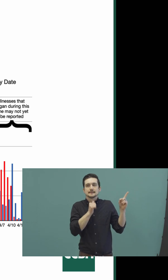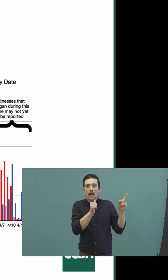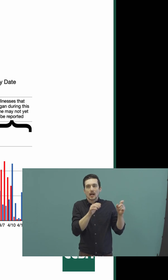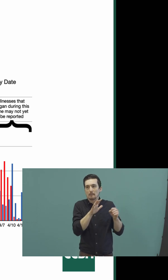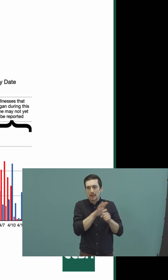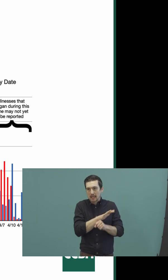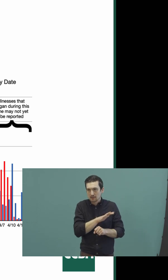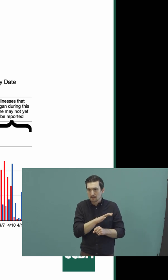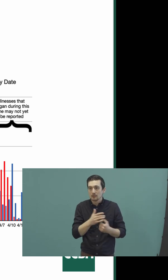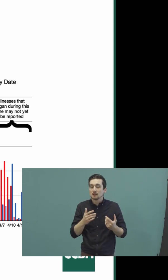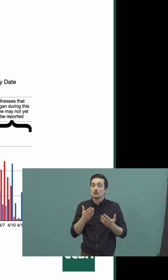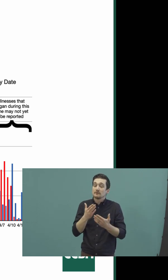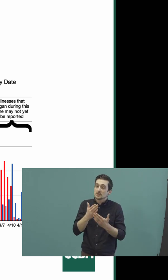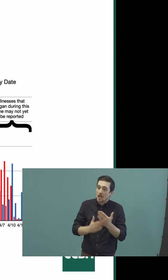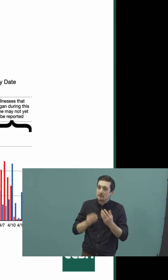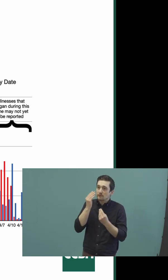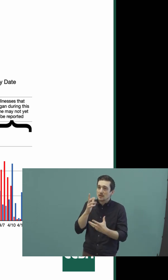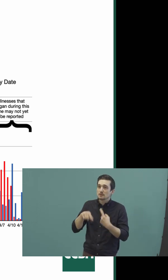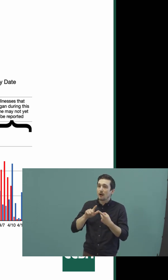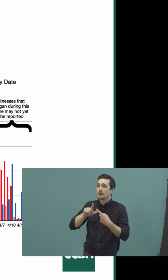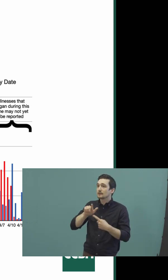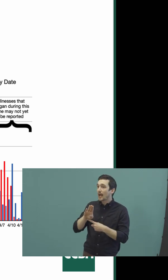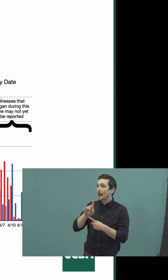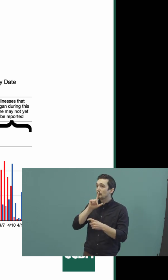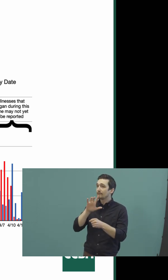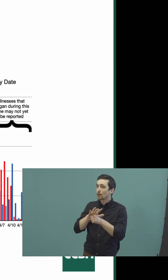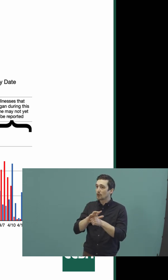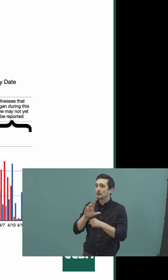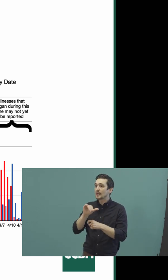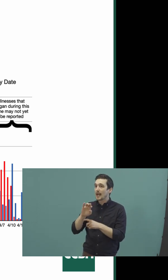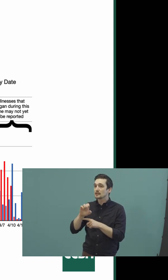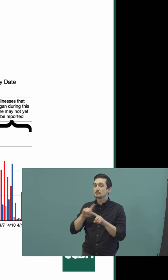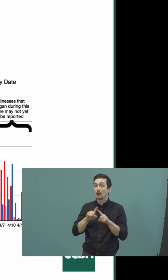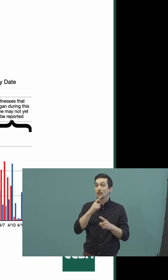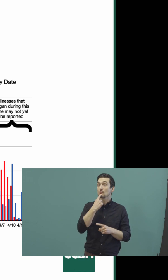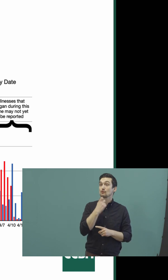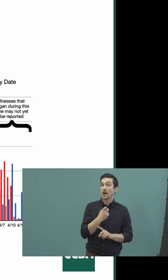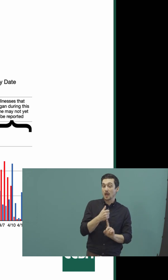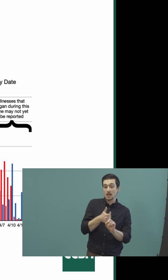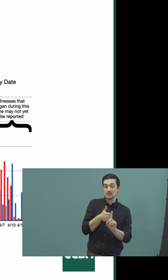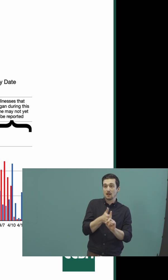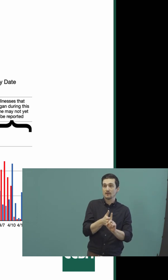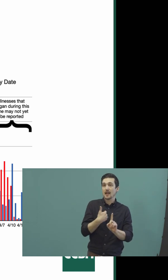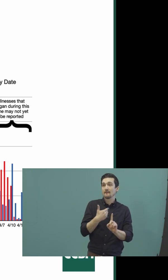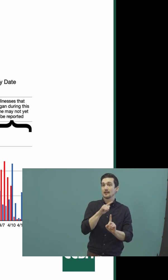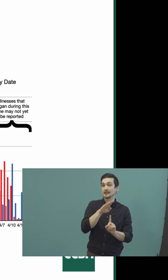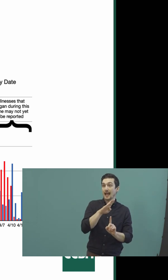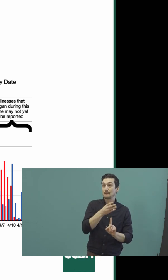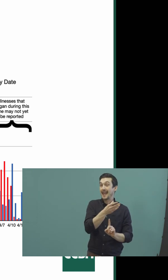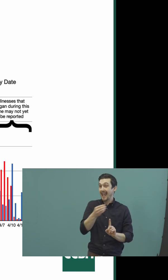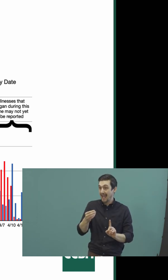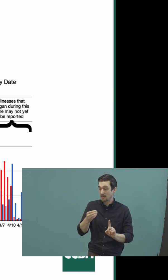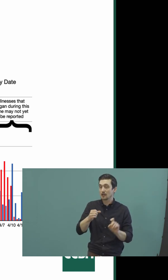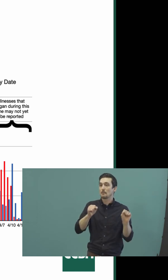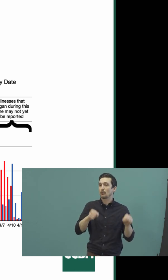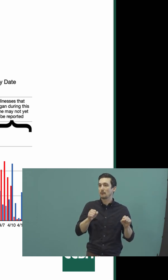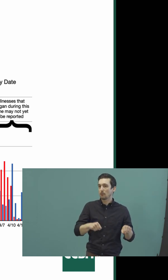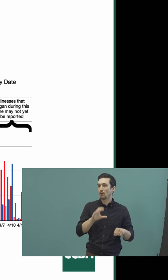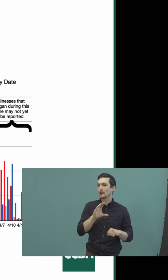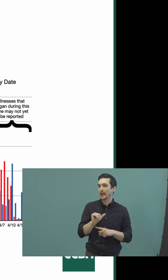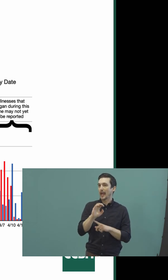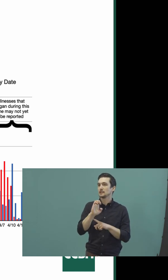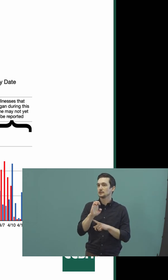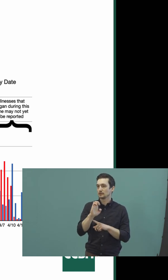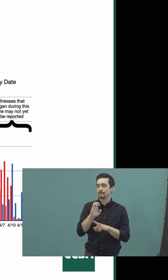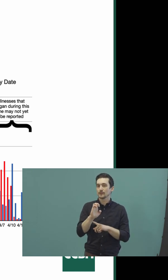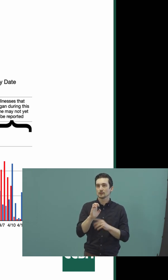lab reported cases, but the red also includes lab and probable cases. And so there is still